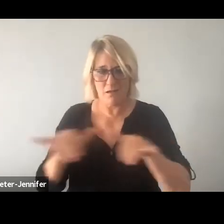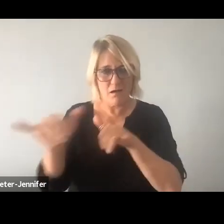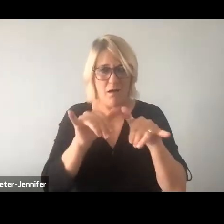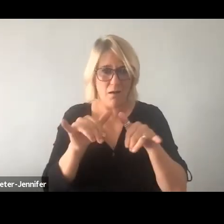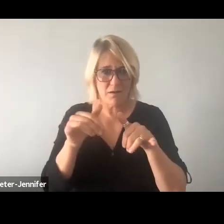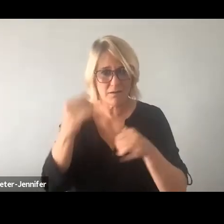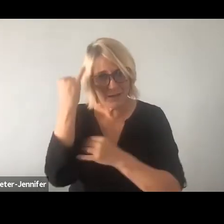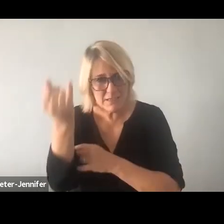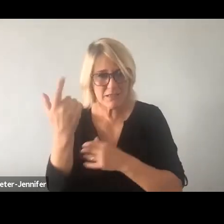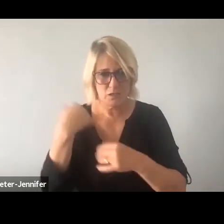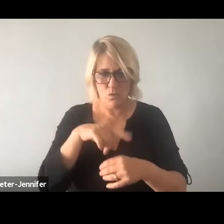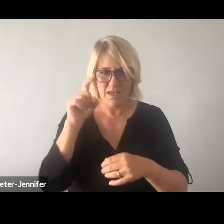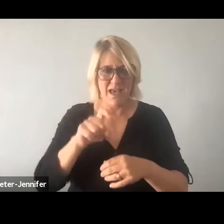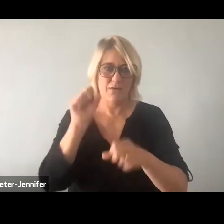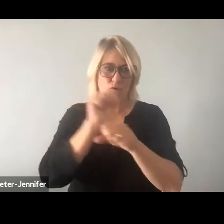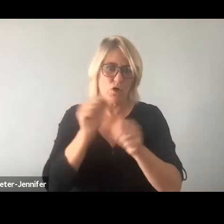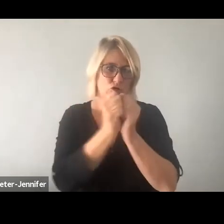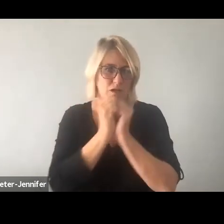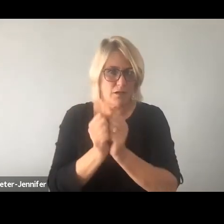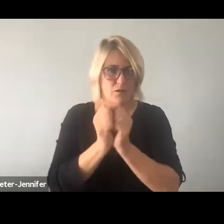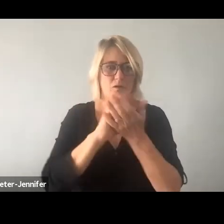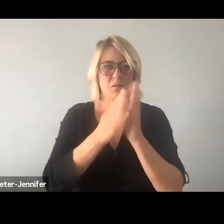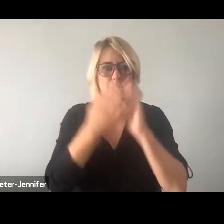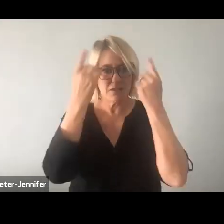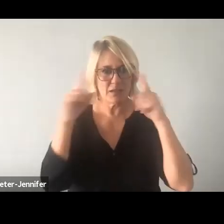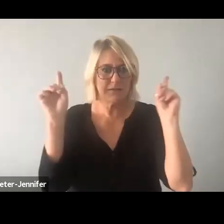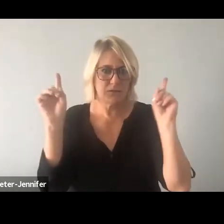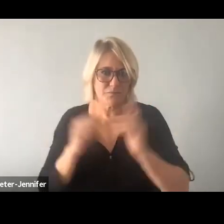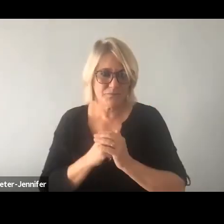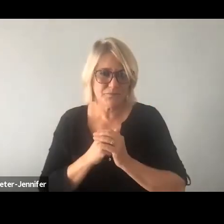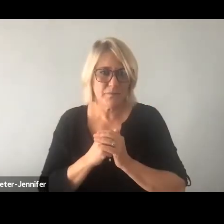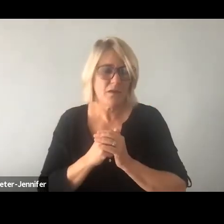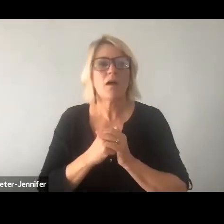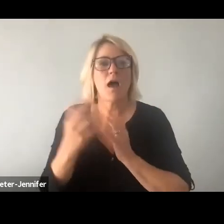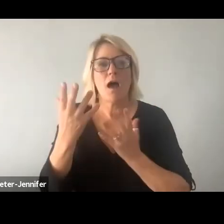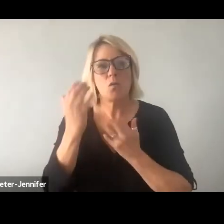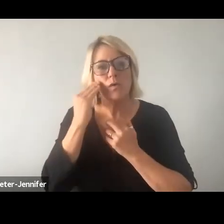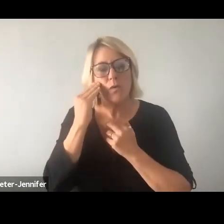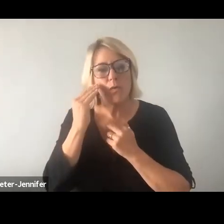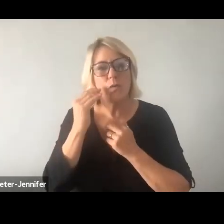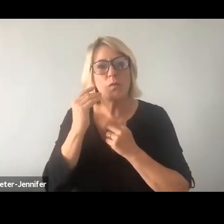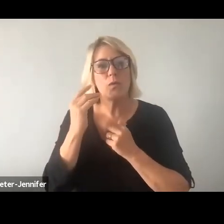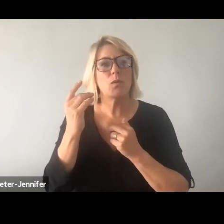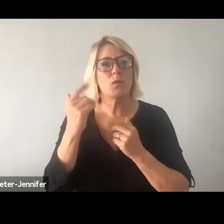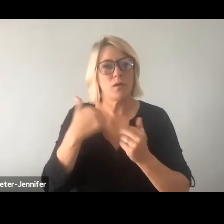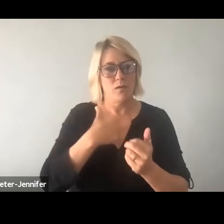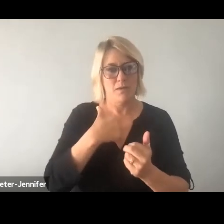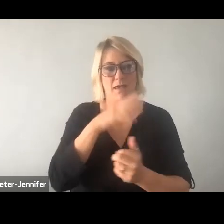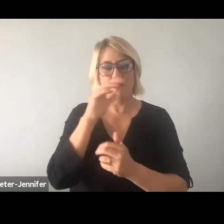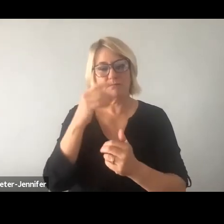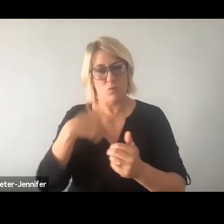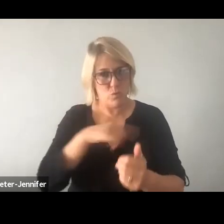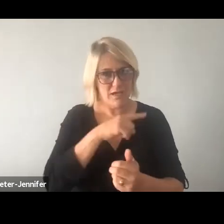we will need to work together to succeed. I want you to know that we and ACL and